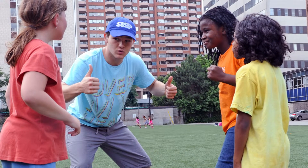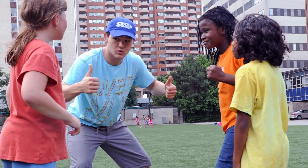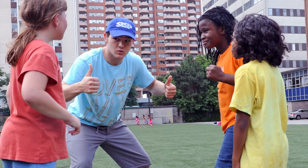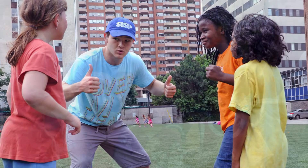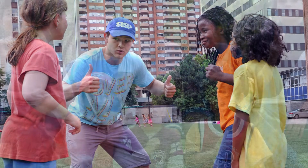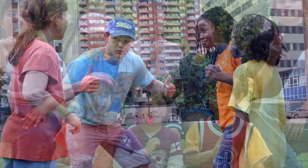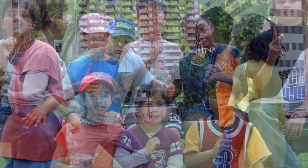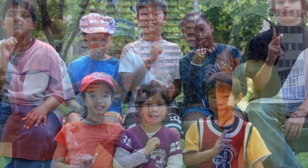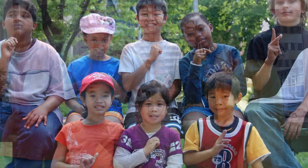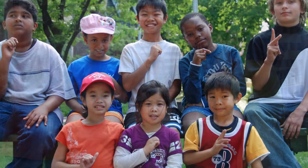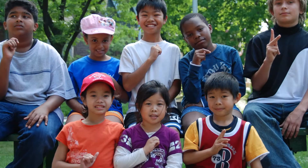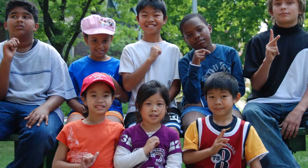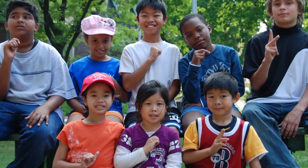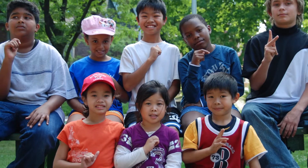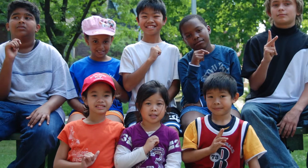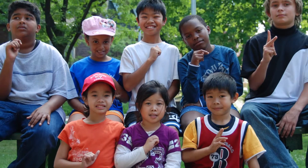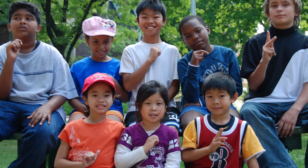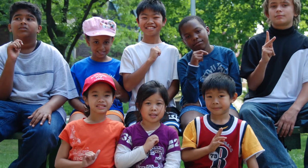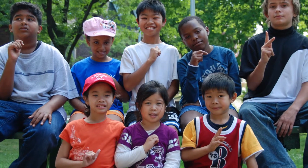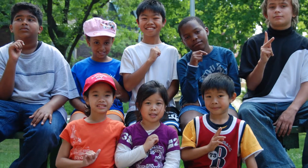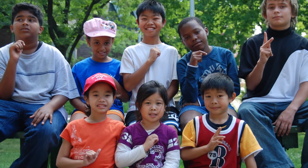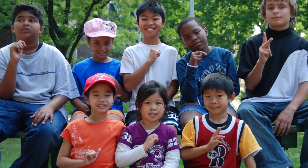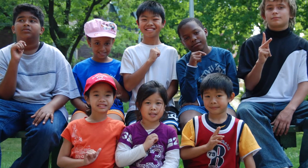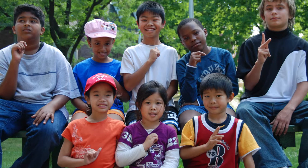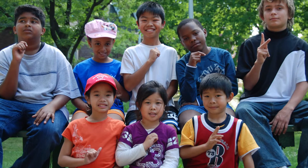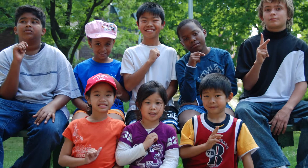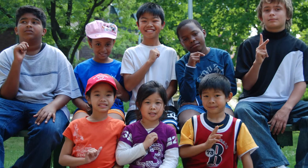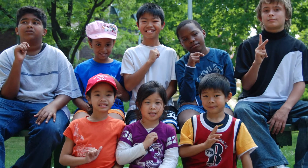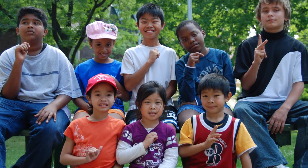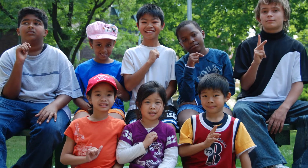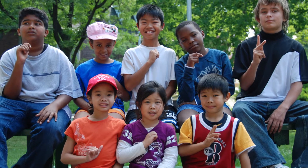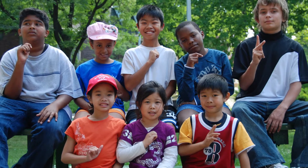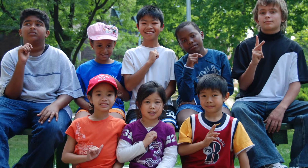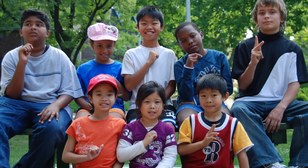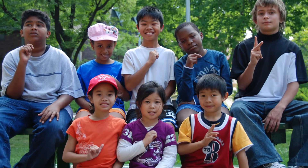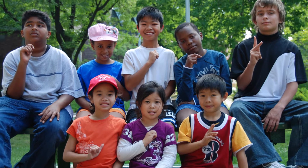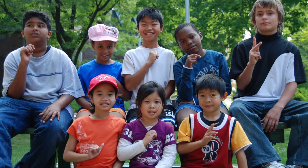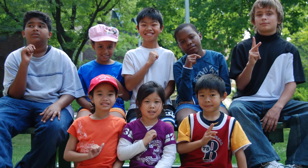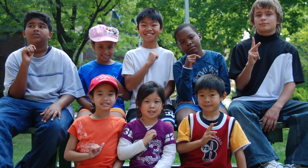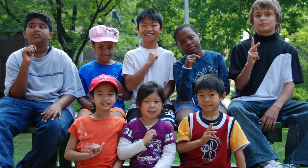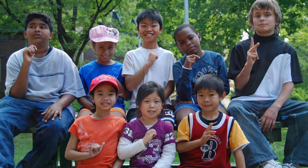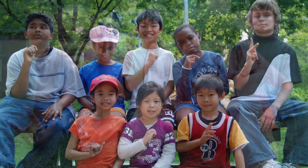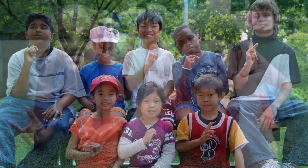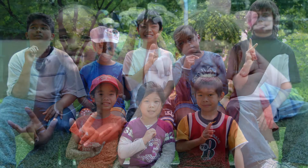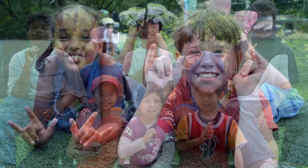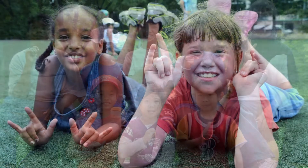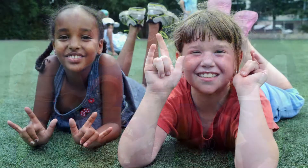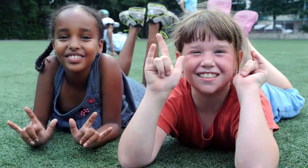Silent Voice is able to help those in need thanks to generous donors. One of their major sources of funding is the Share Life